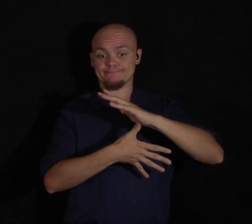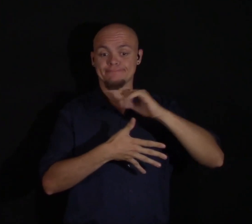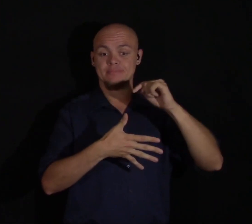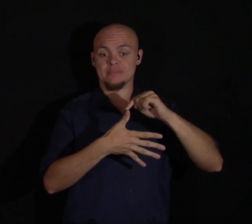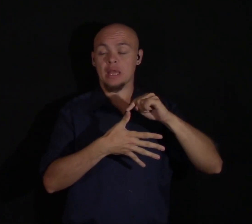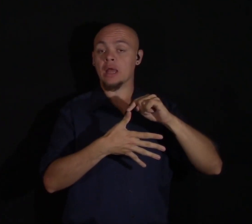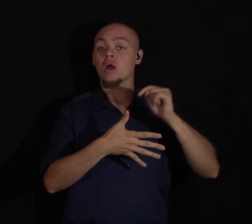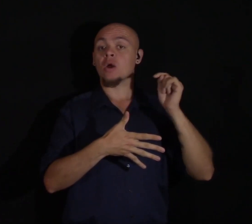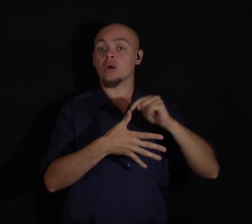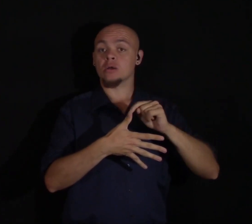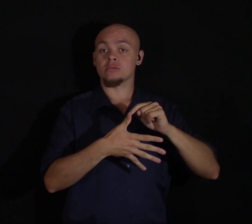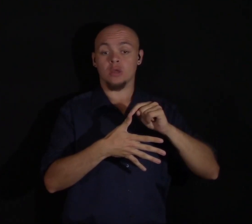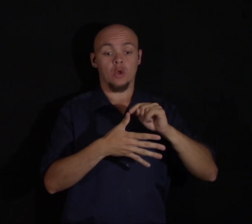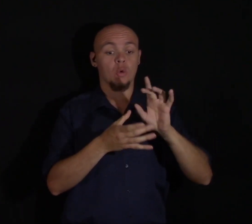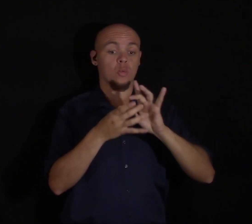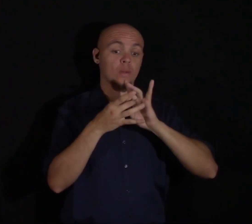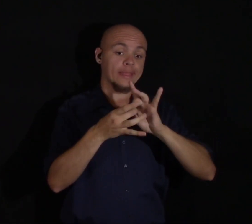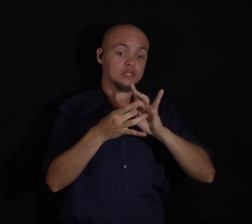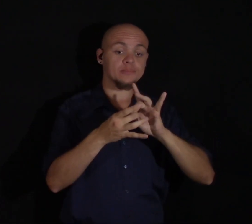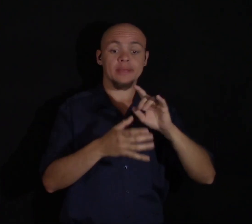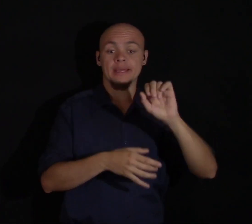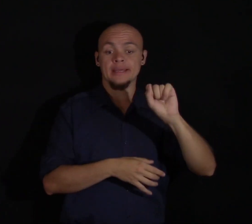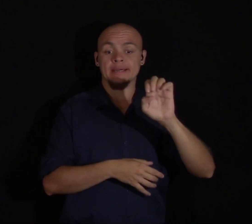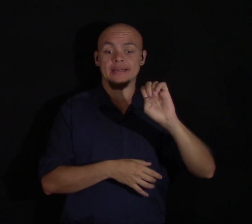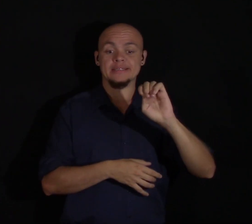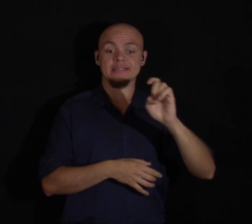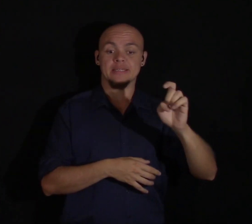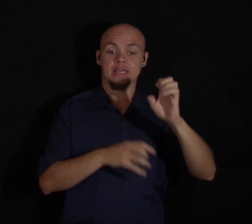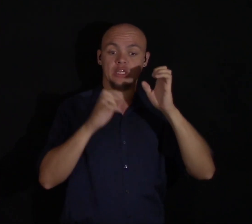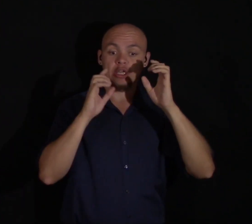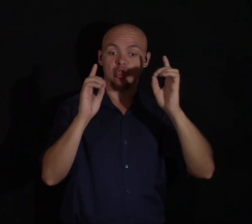and sex education mandatory,